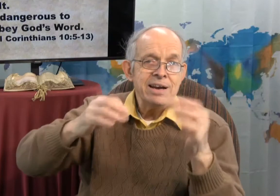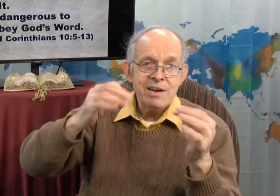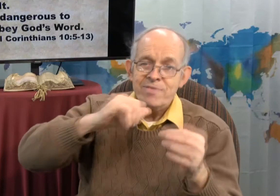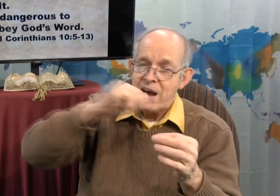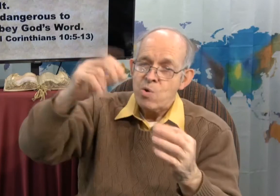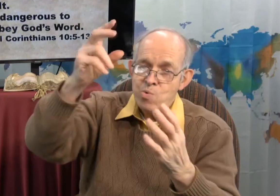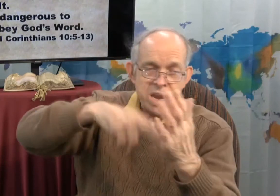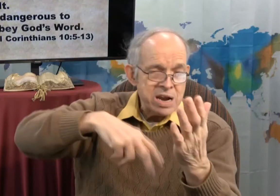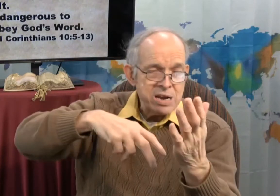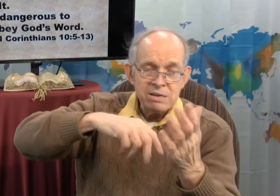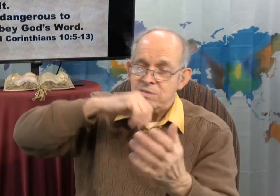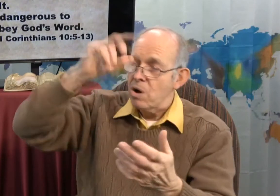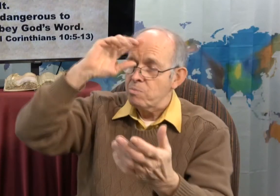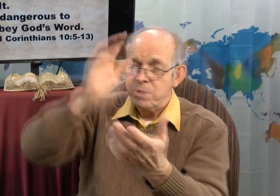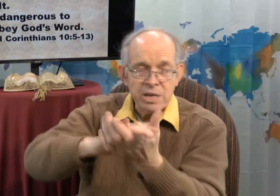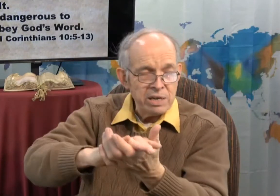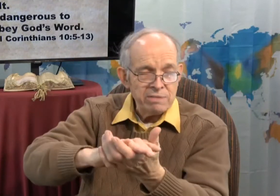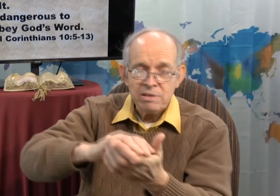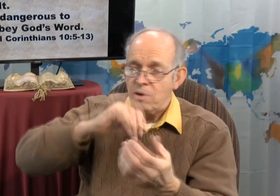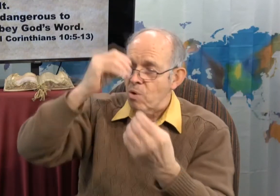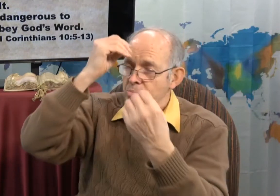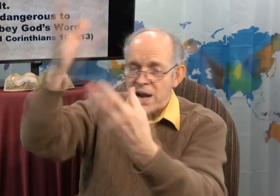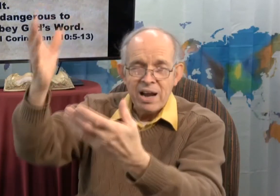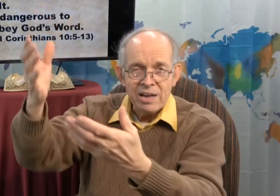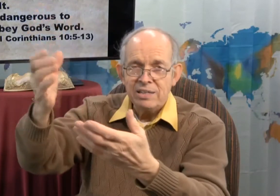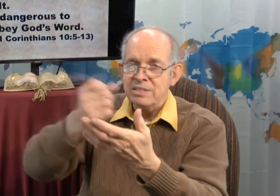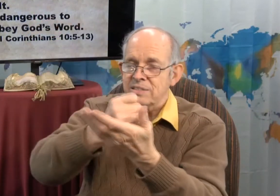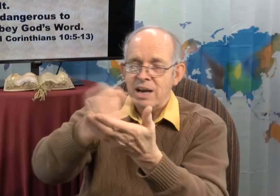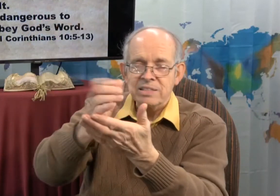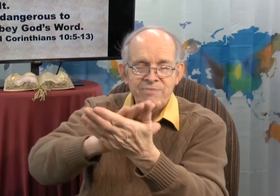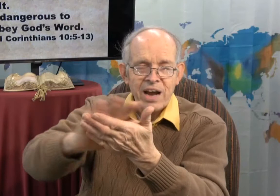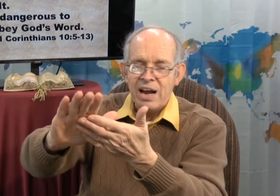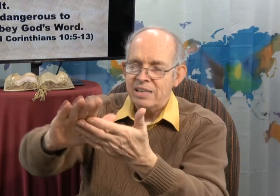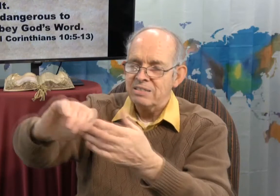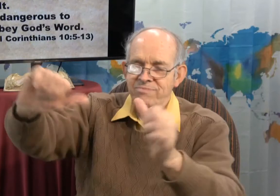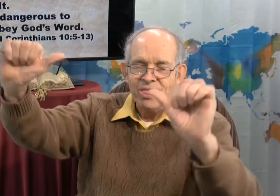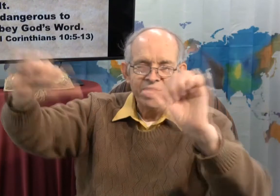If not we don't believe, don't obey, sanctify